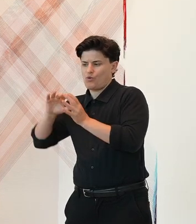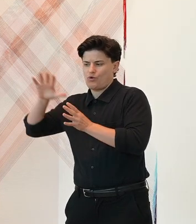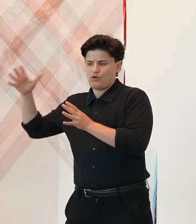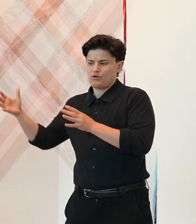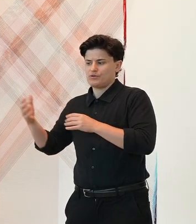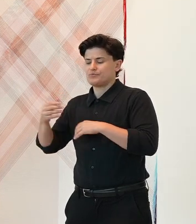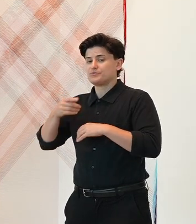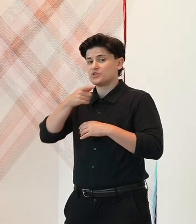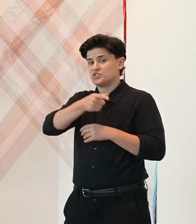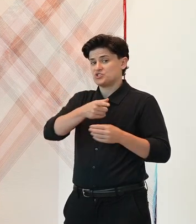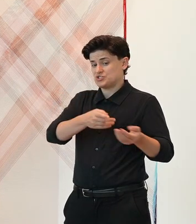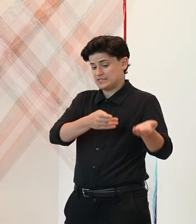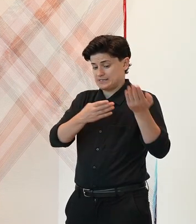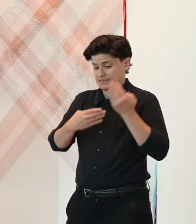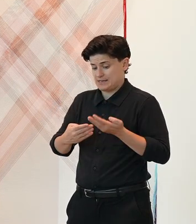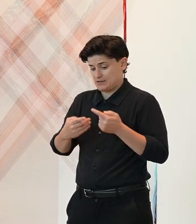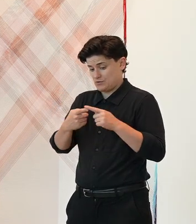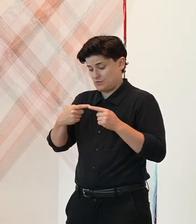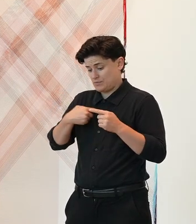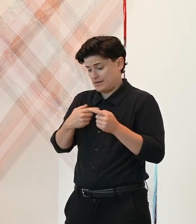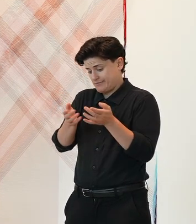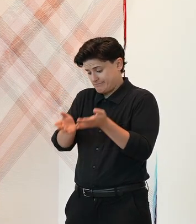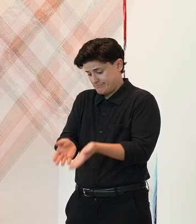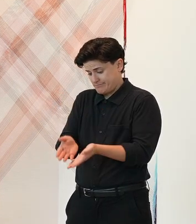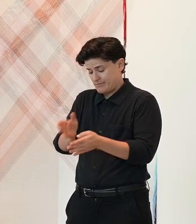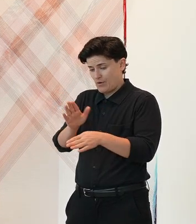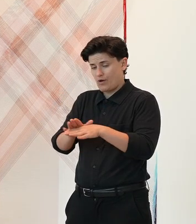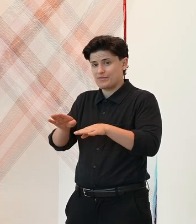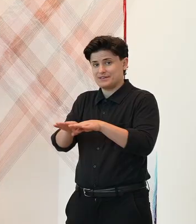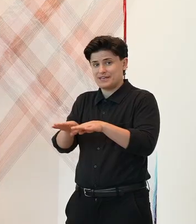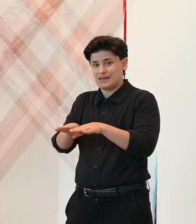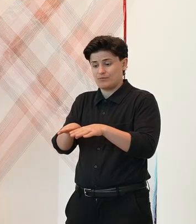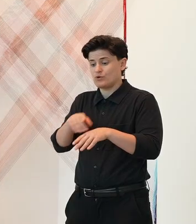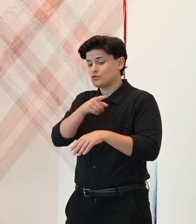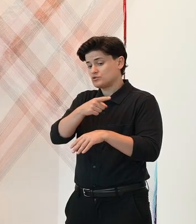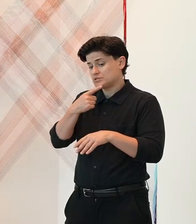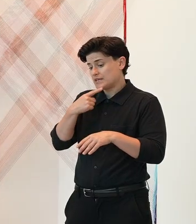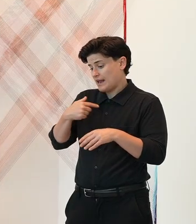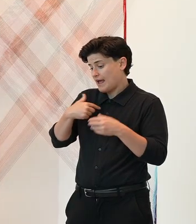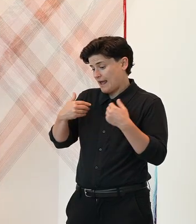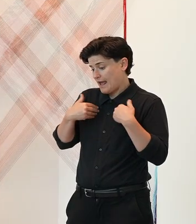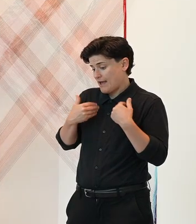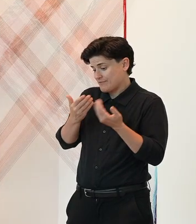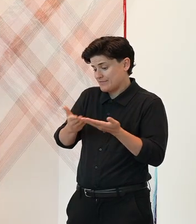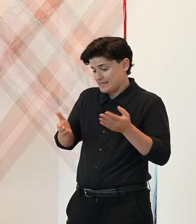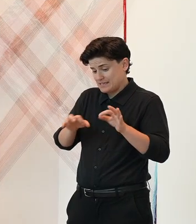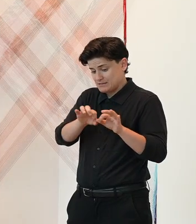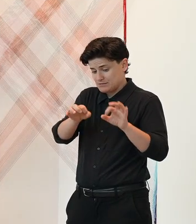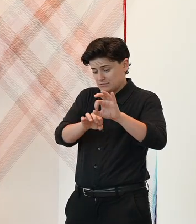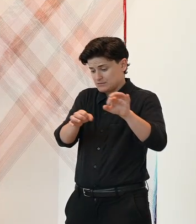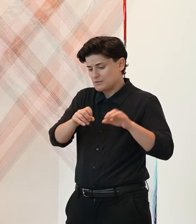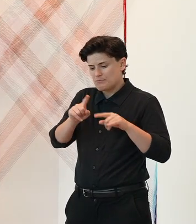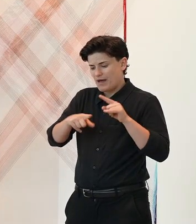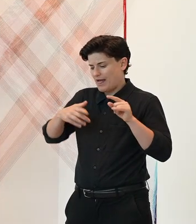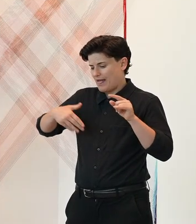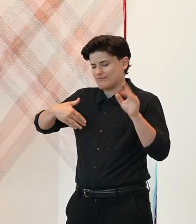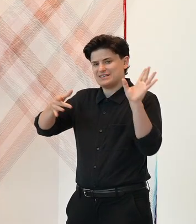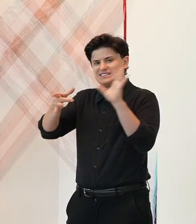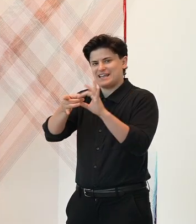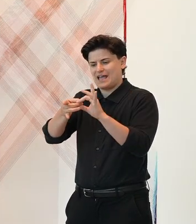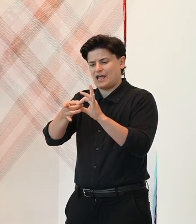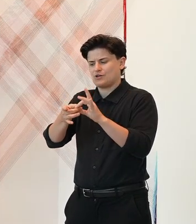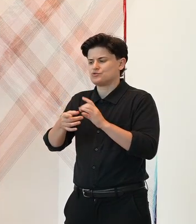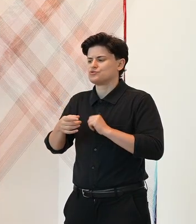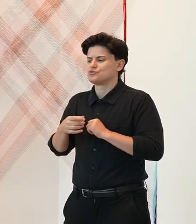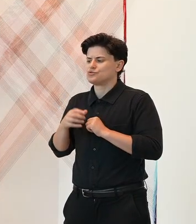laying on the table. Just, well, I've got these things you can stick in there, but it's just there. And so